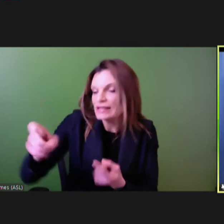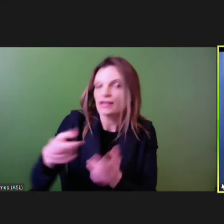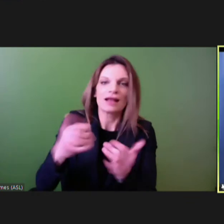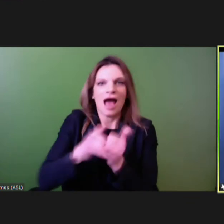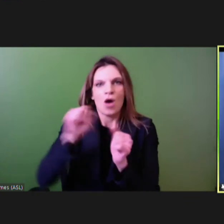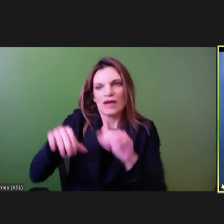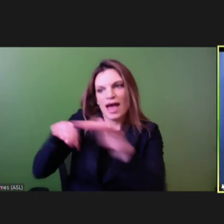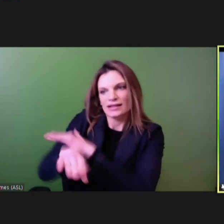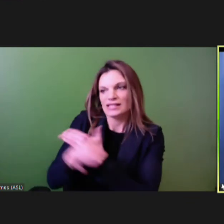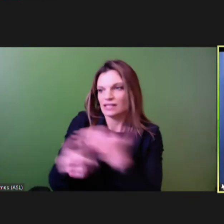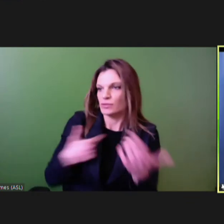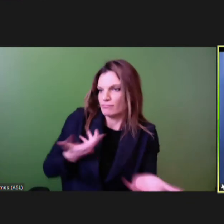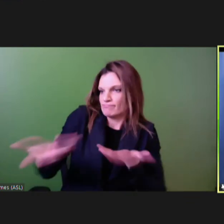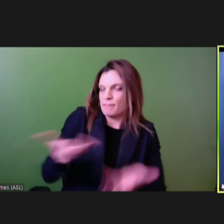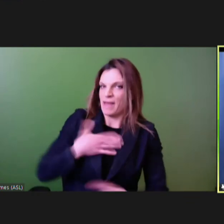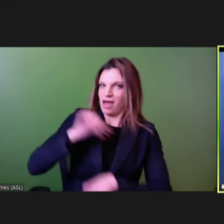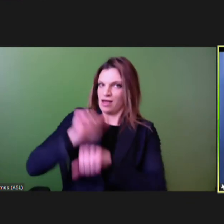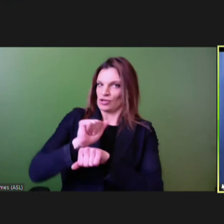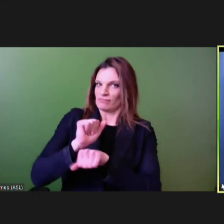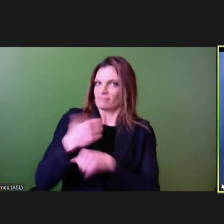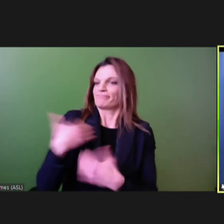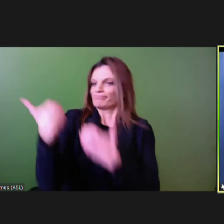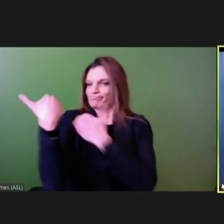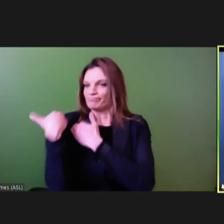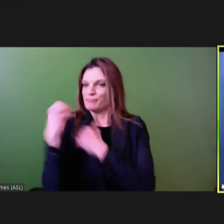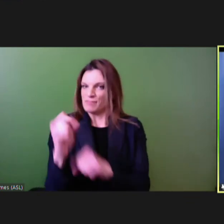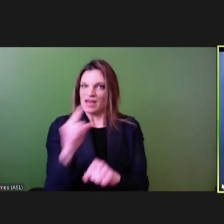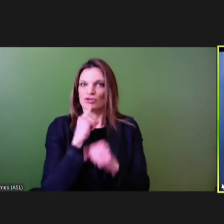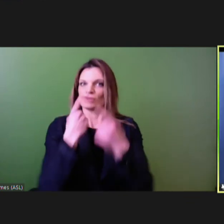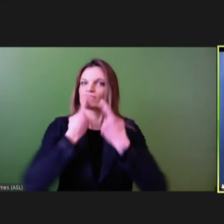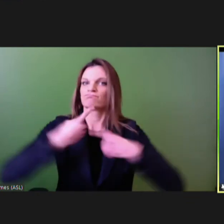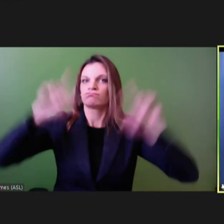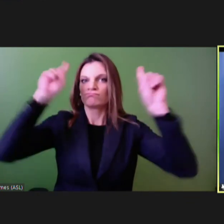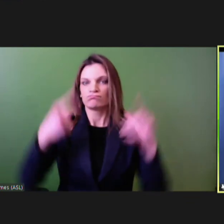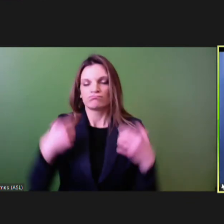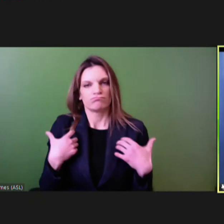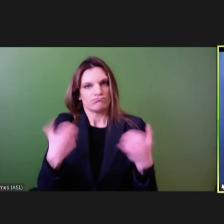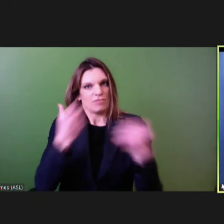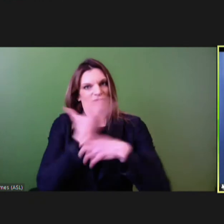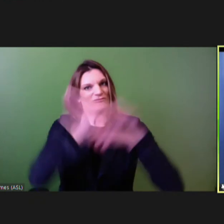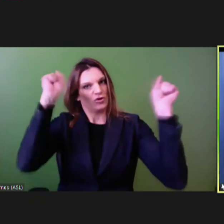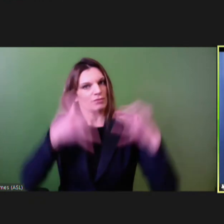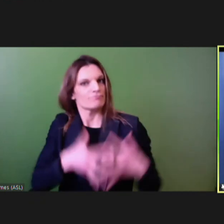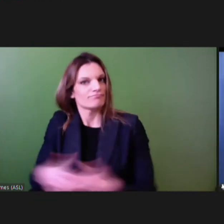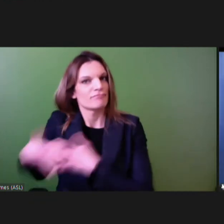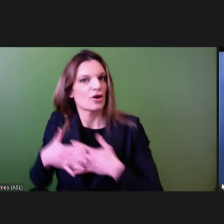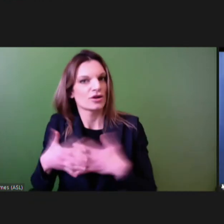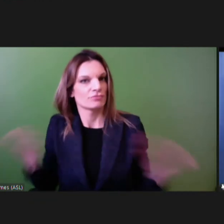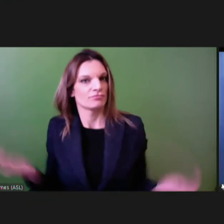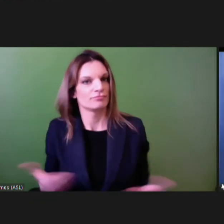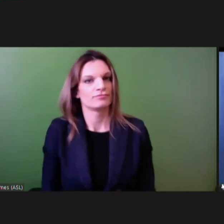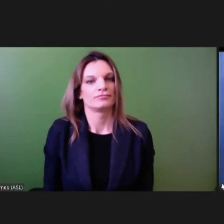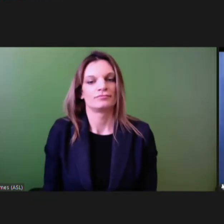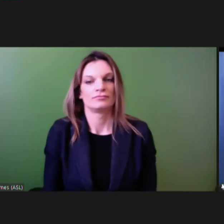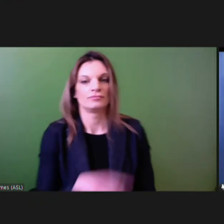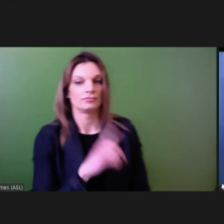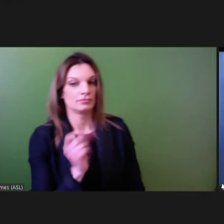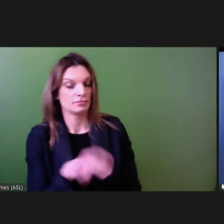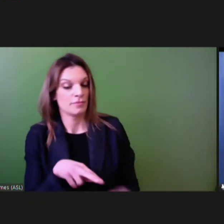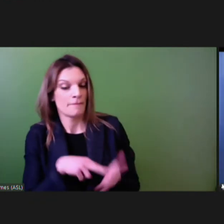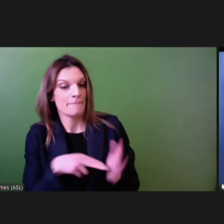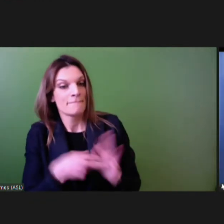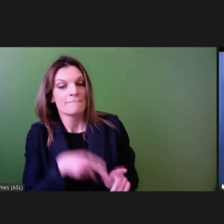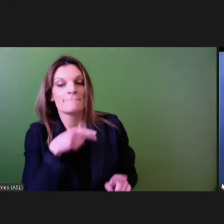clerks really have endorsed and called for to ensure that our democracy remains healthy and accessible and secure. So you're really trying to inoculate